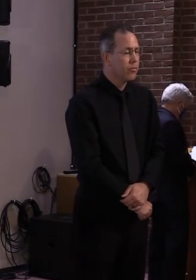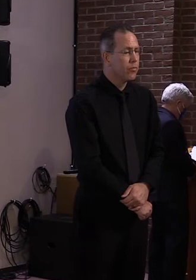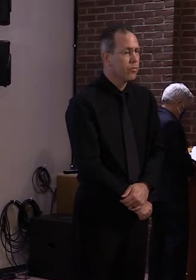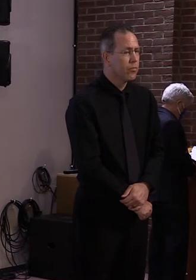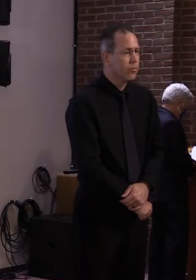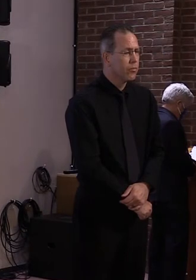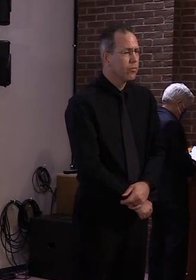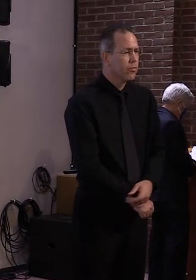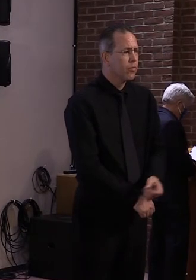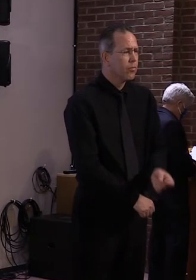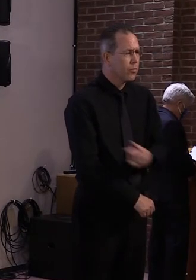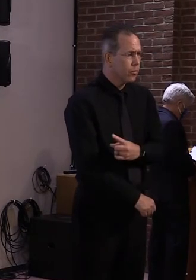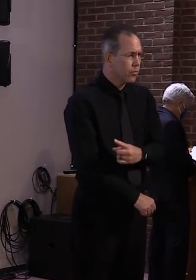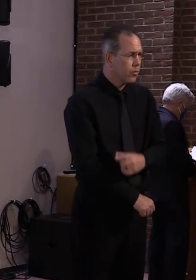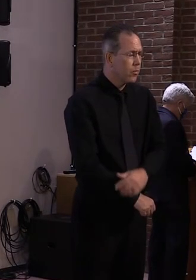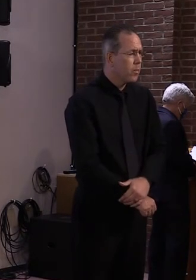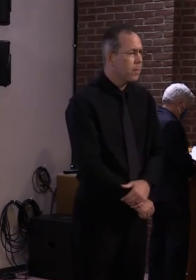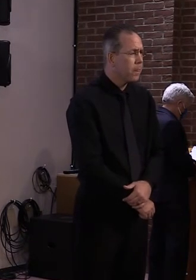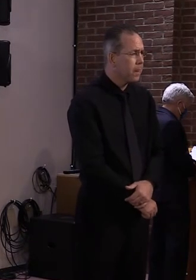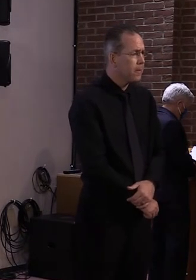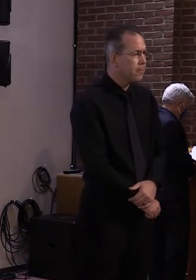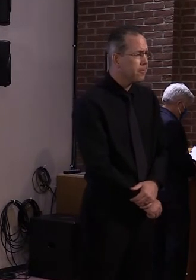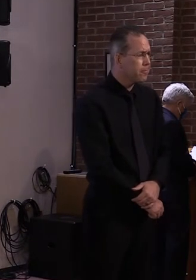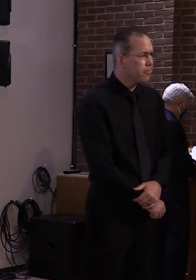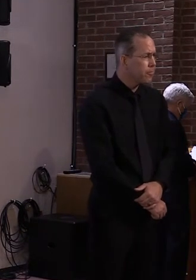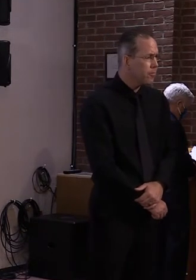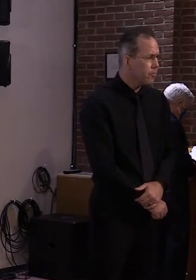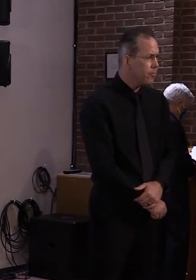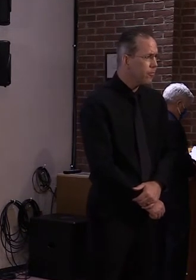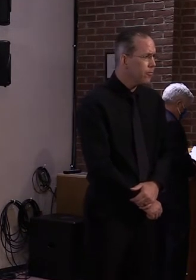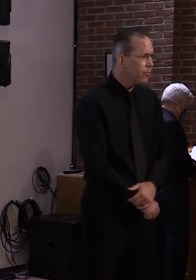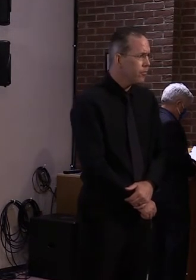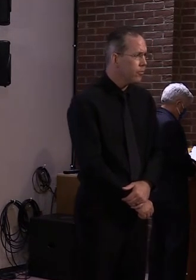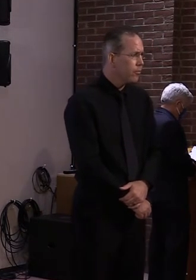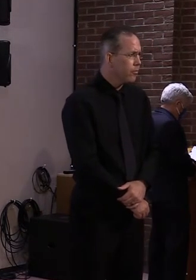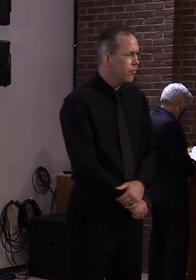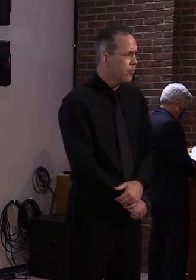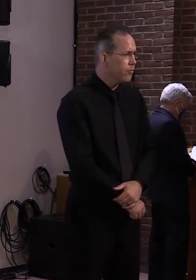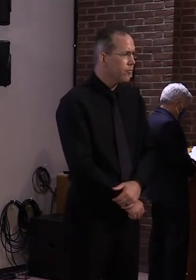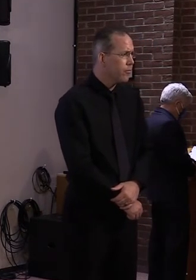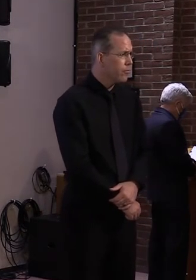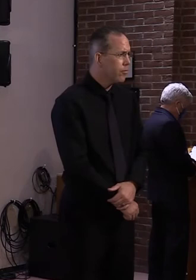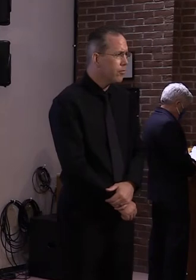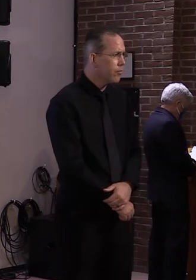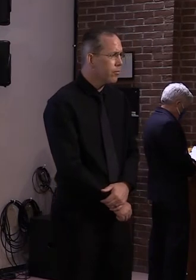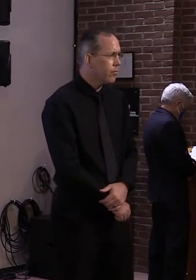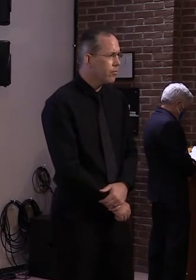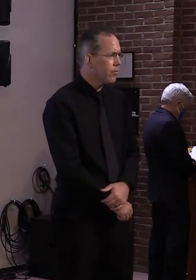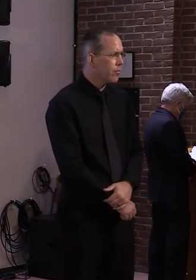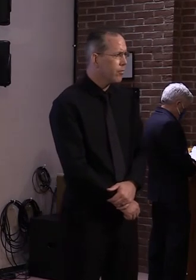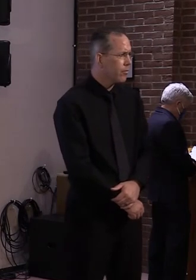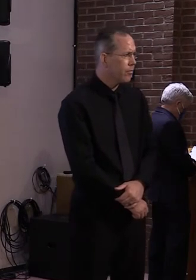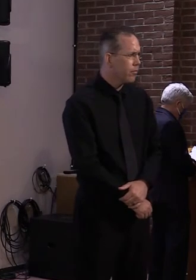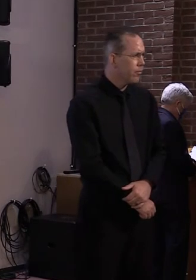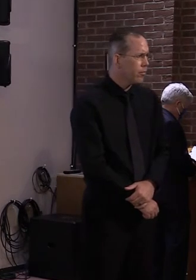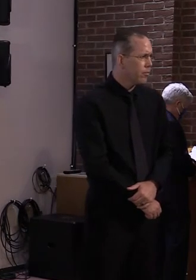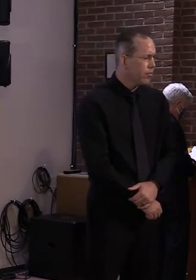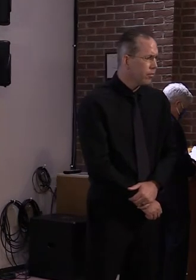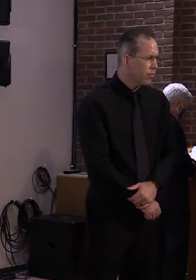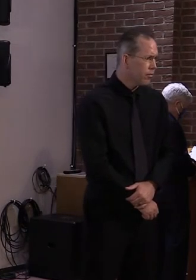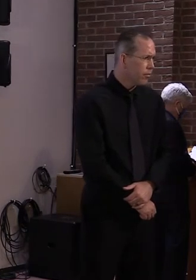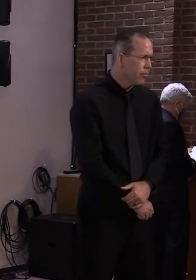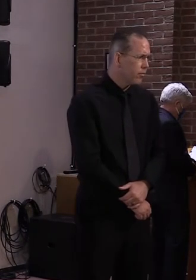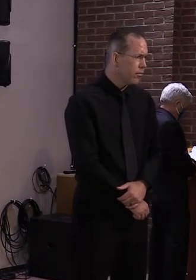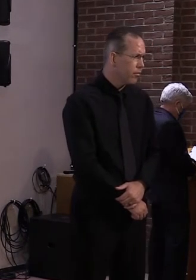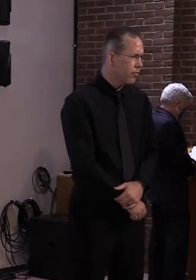In the weekly report about COVID-19 cases, I noticed that for the first time, I believe, the state has